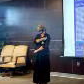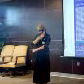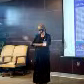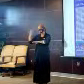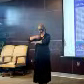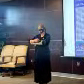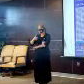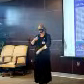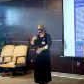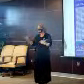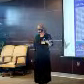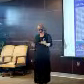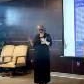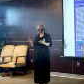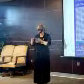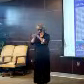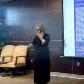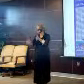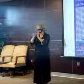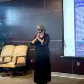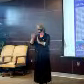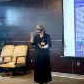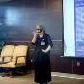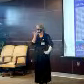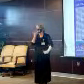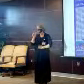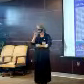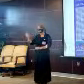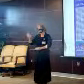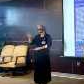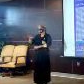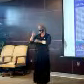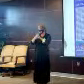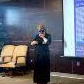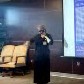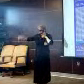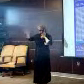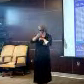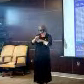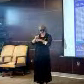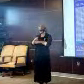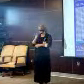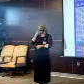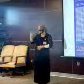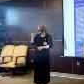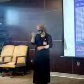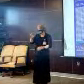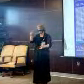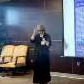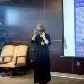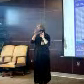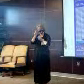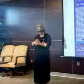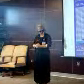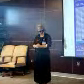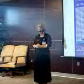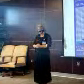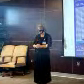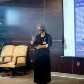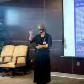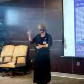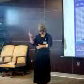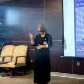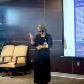come to you simply asking a favor of each of you watching or listening to us right now. First, if you're vaccinated, thank